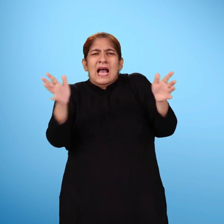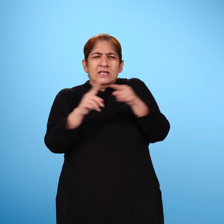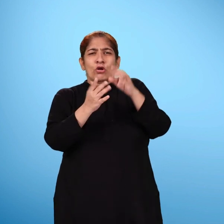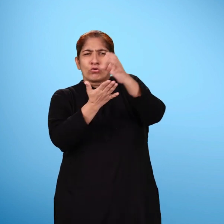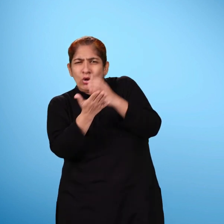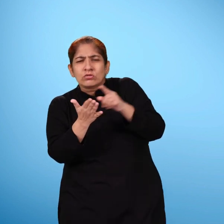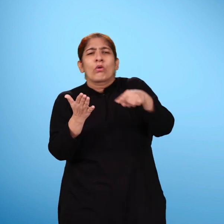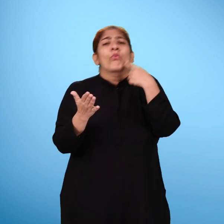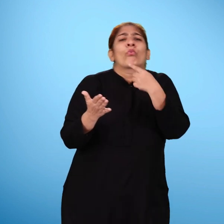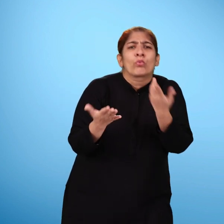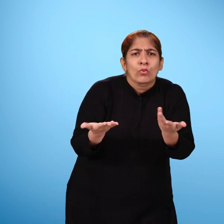Vocational education.